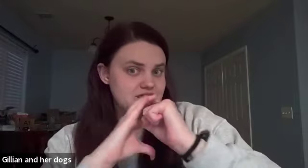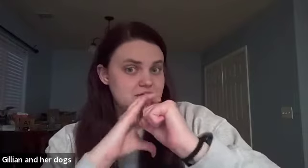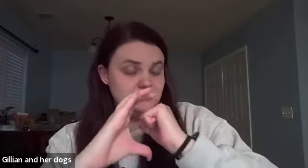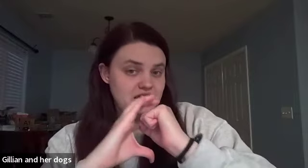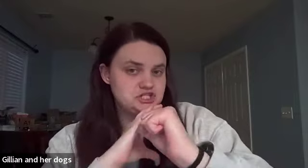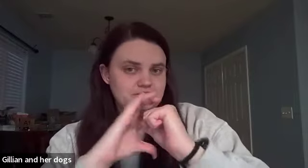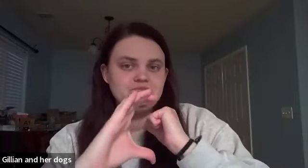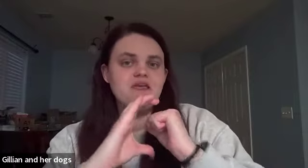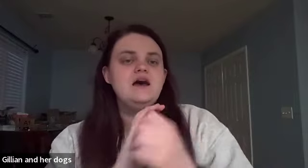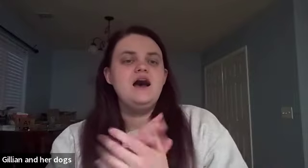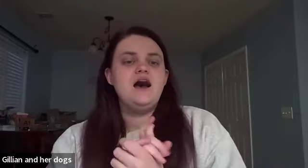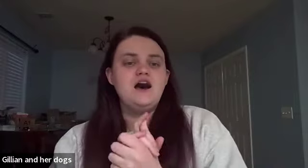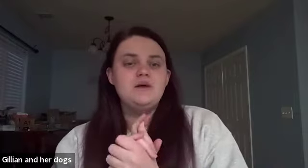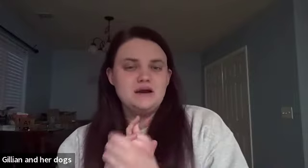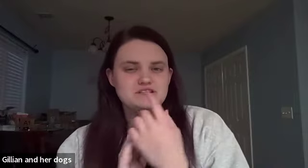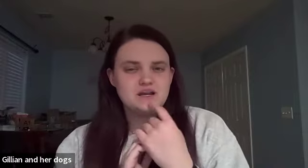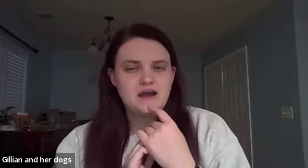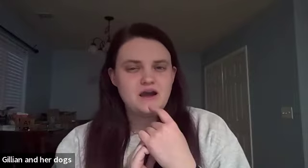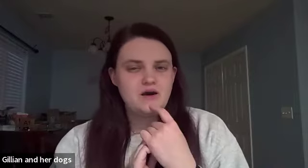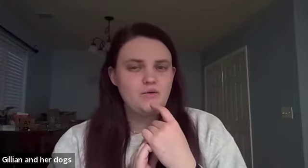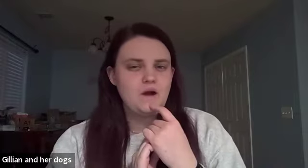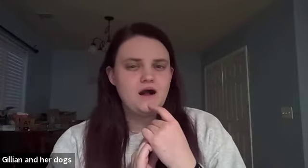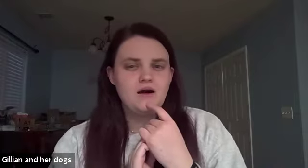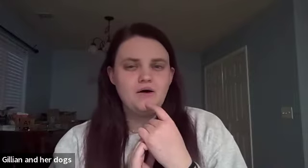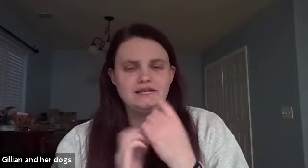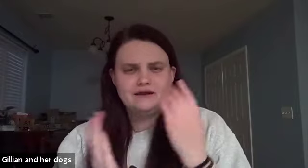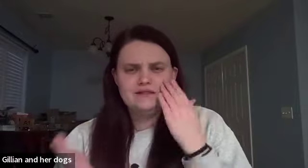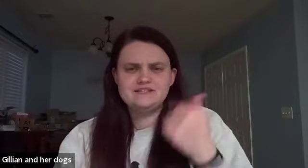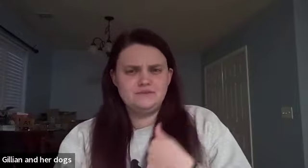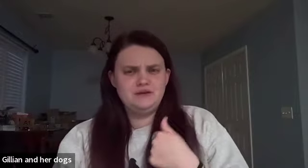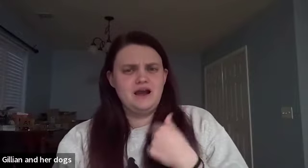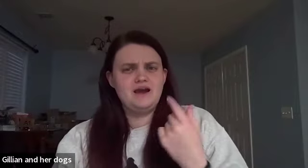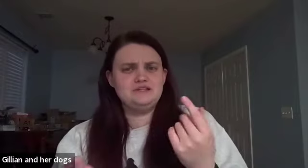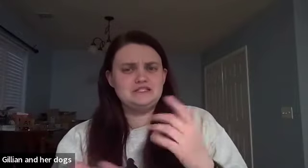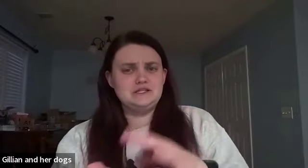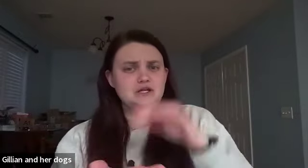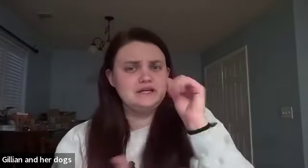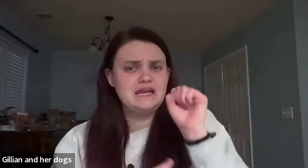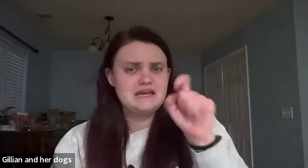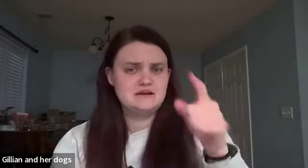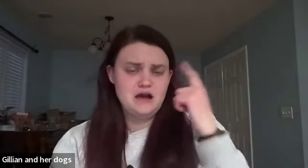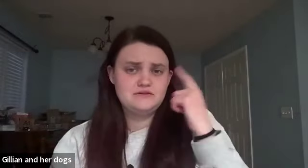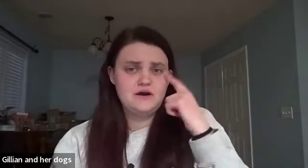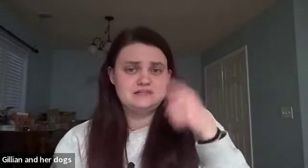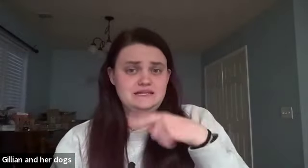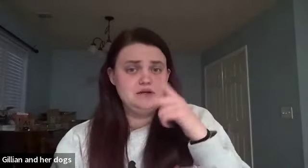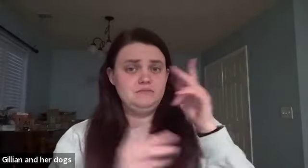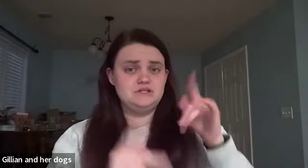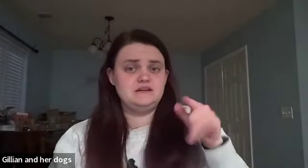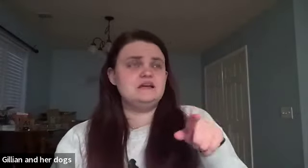simultaneous communication. And I was talking about how, while I know, at least for me, when I was learning ASL, I thought as a hearing person, I was